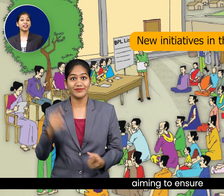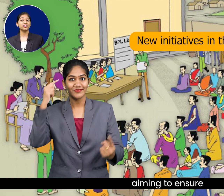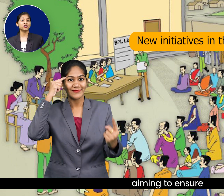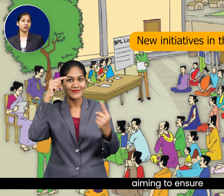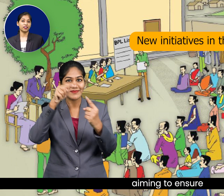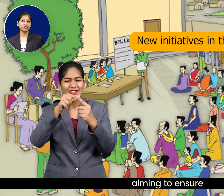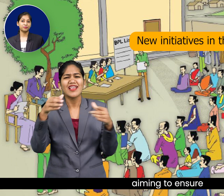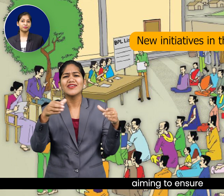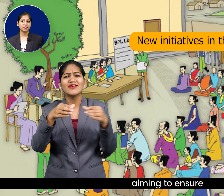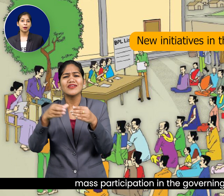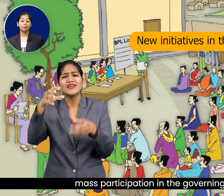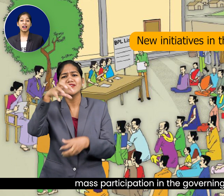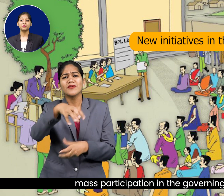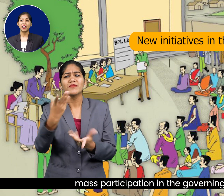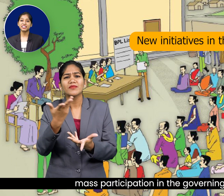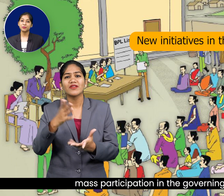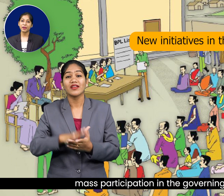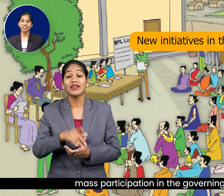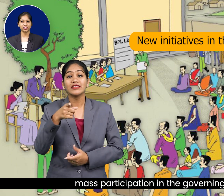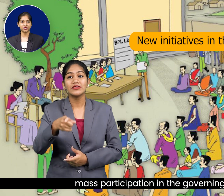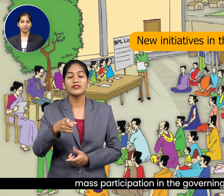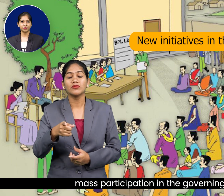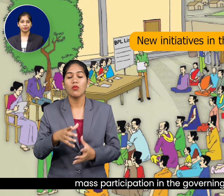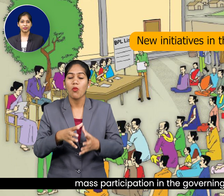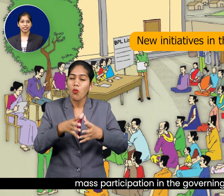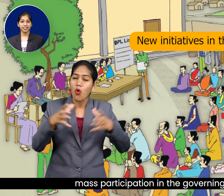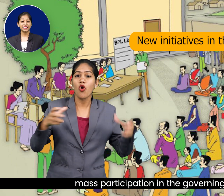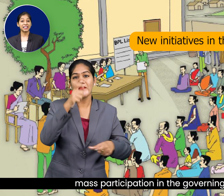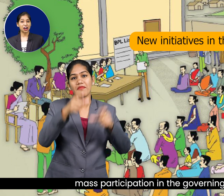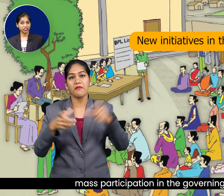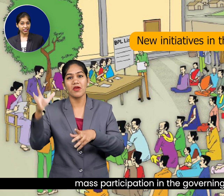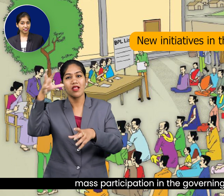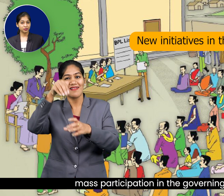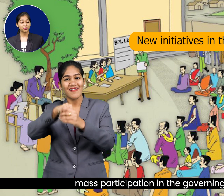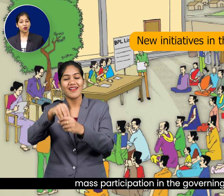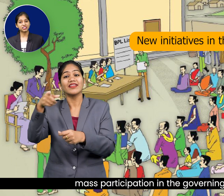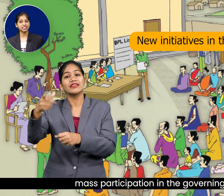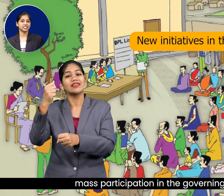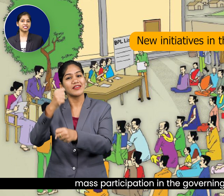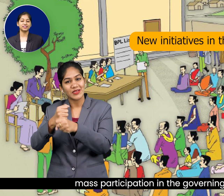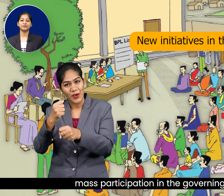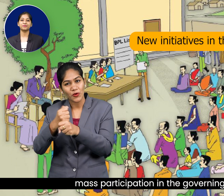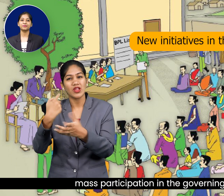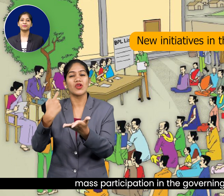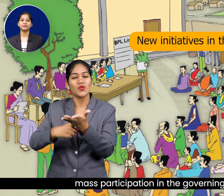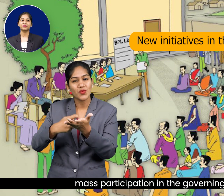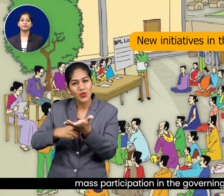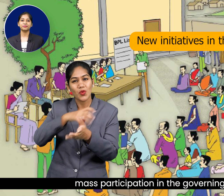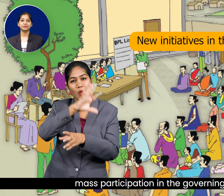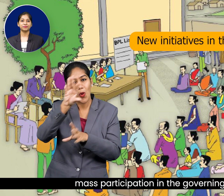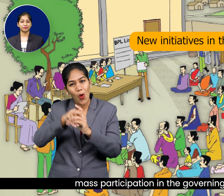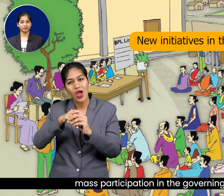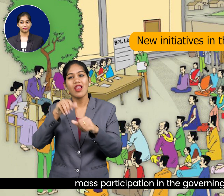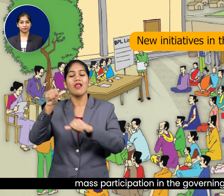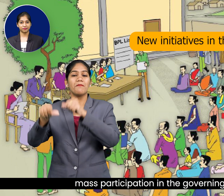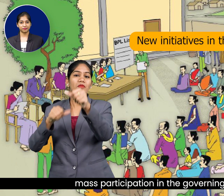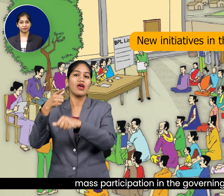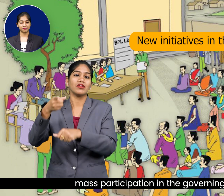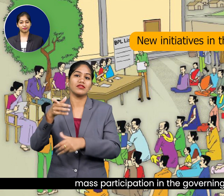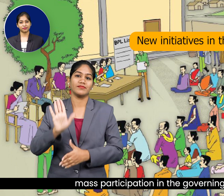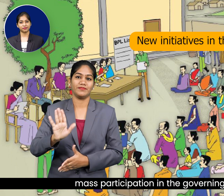aiming to ensure mass participation in the governing process.